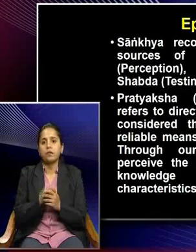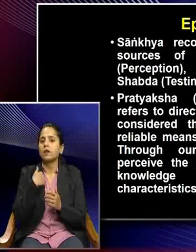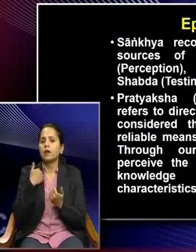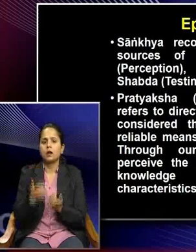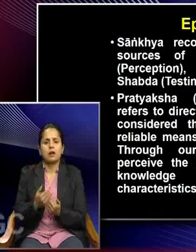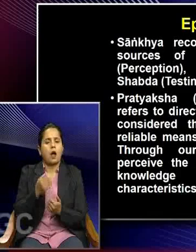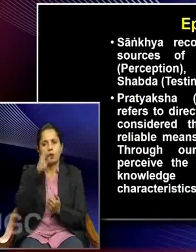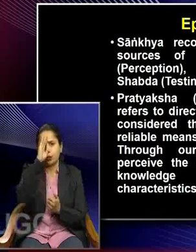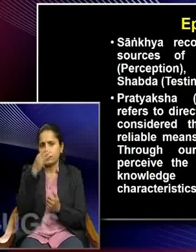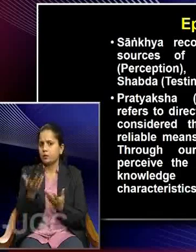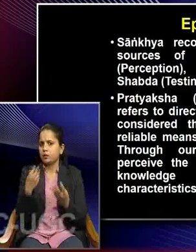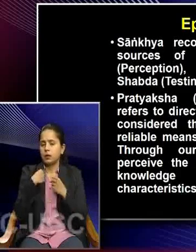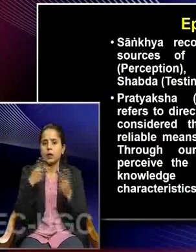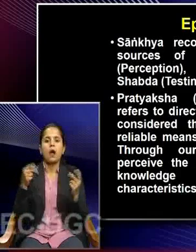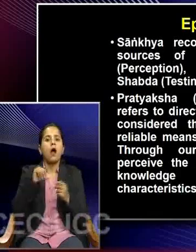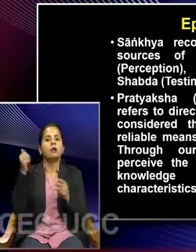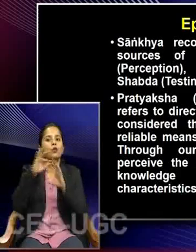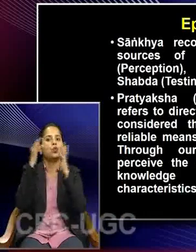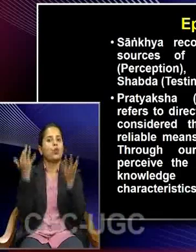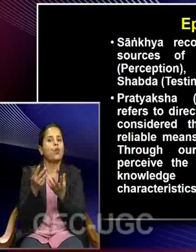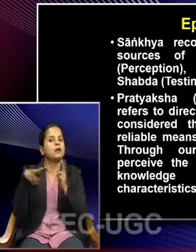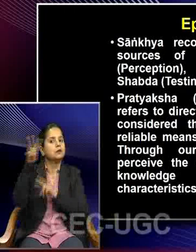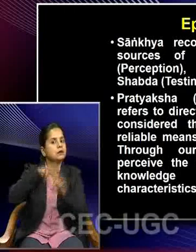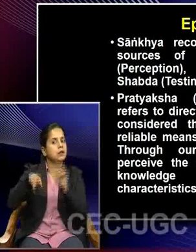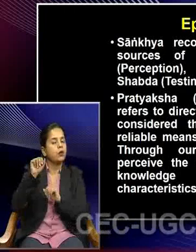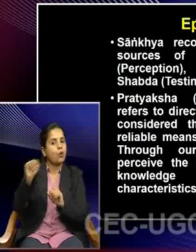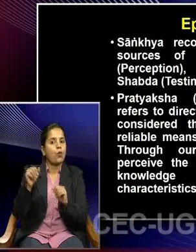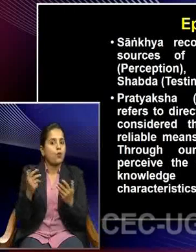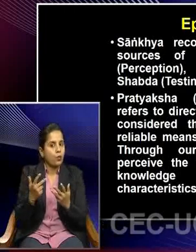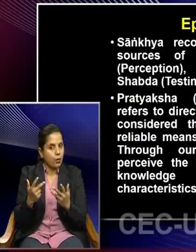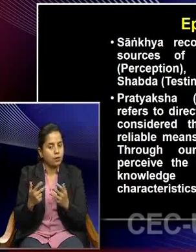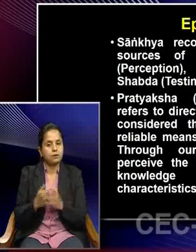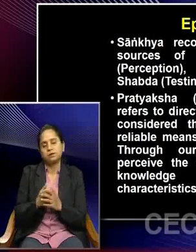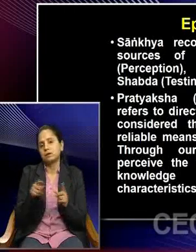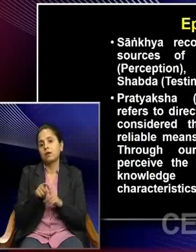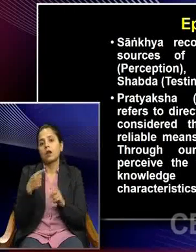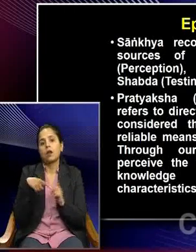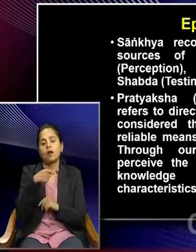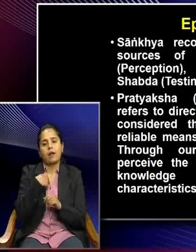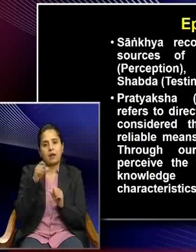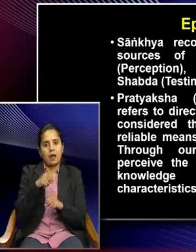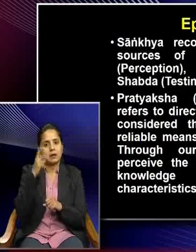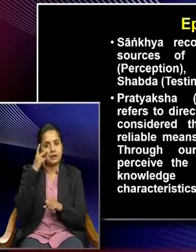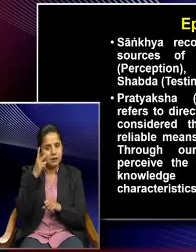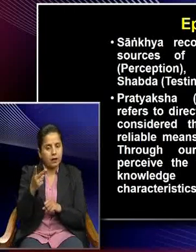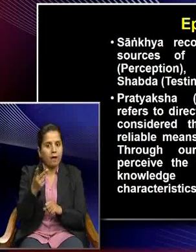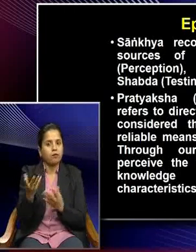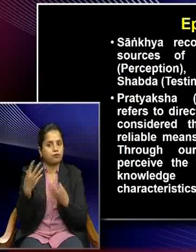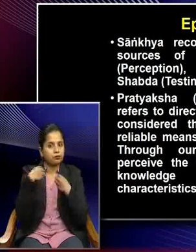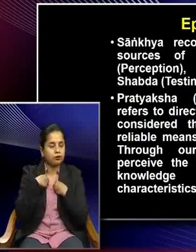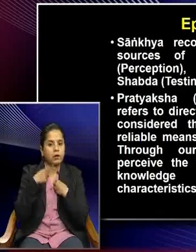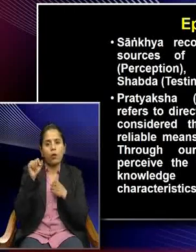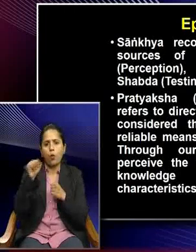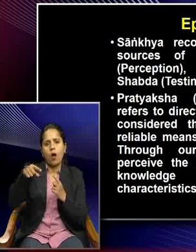directly perceive the external world. We directly, we are directly able to see and perceive what's